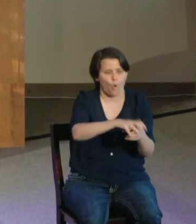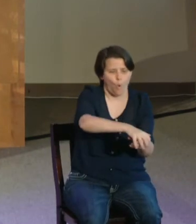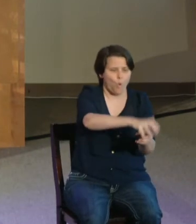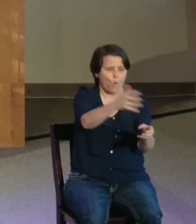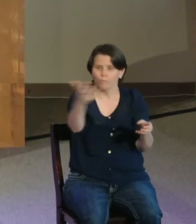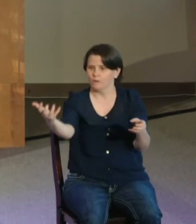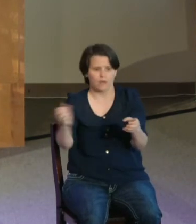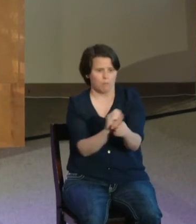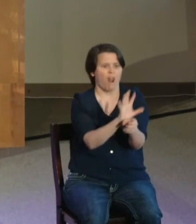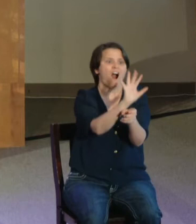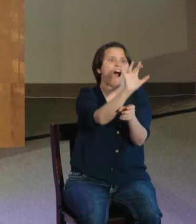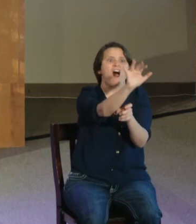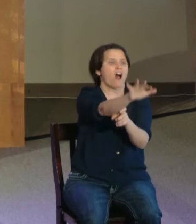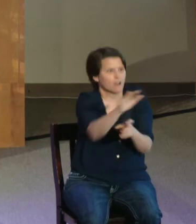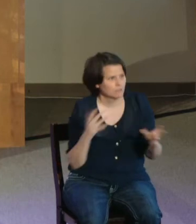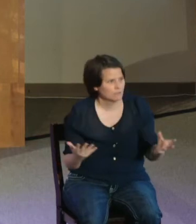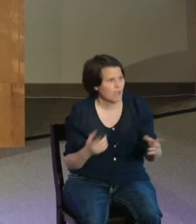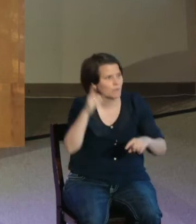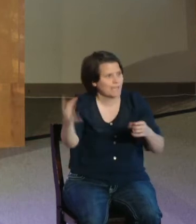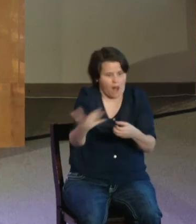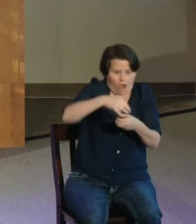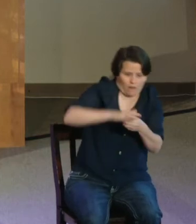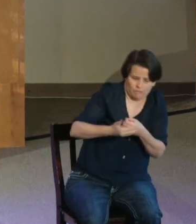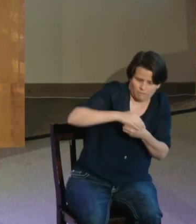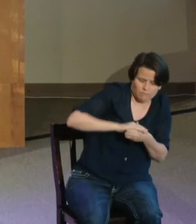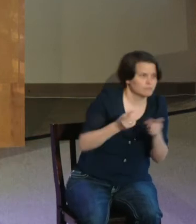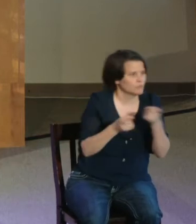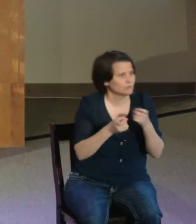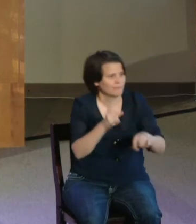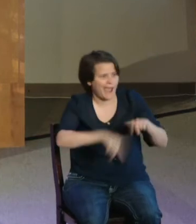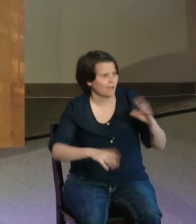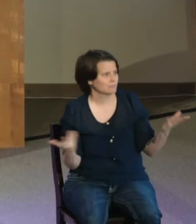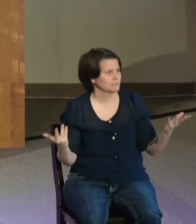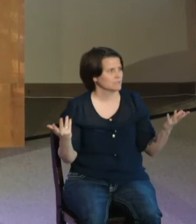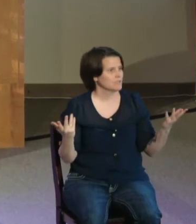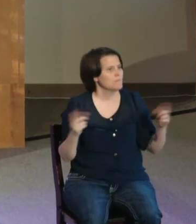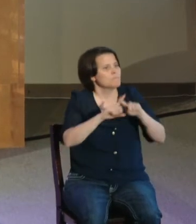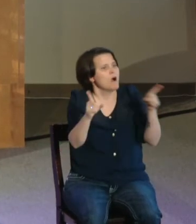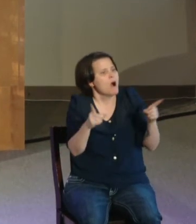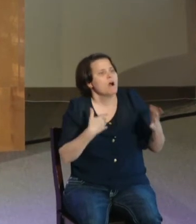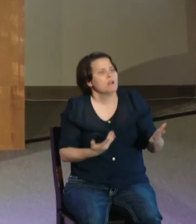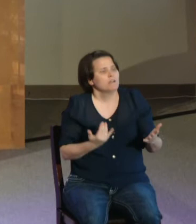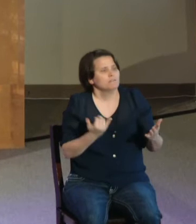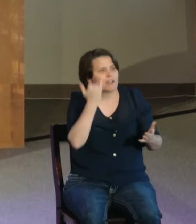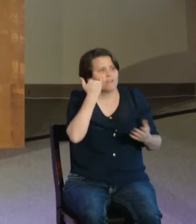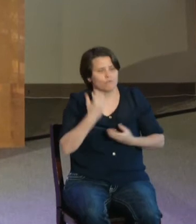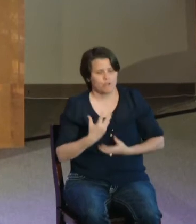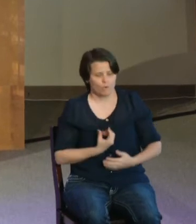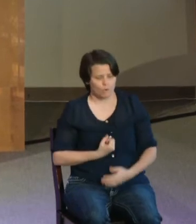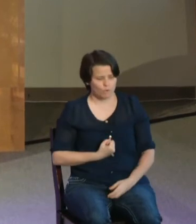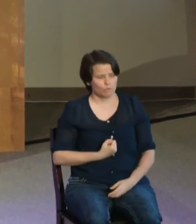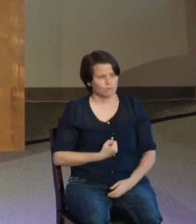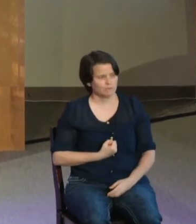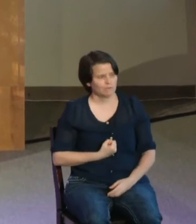we won't be able to wrangle it. But the more we don't talk about it, the more it festers and the bigger